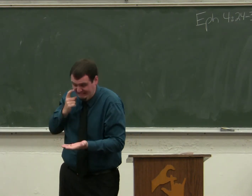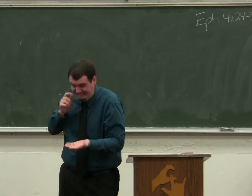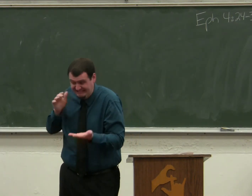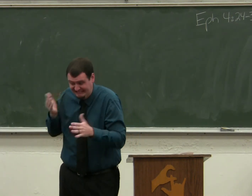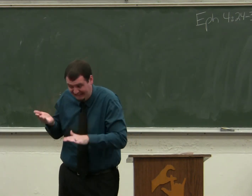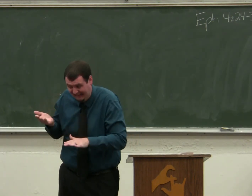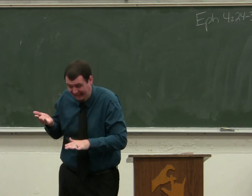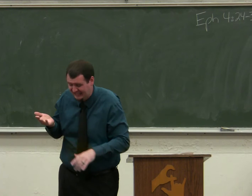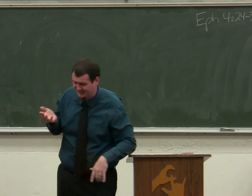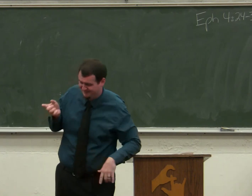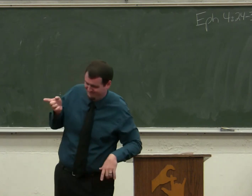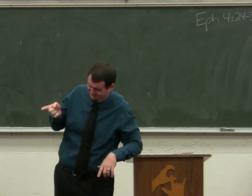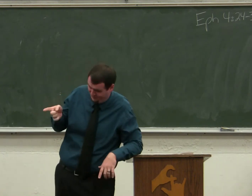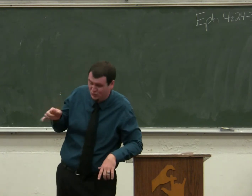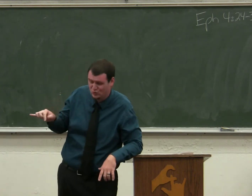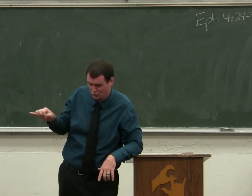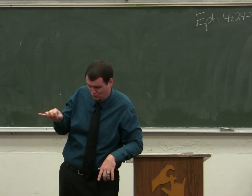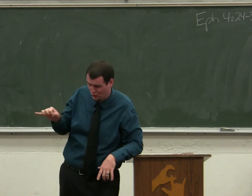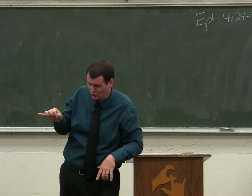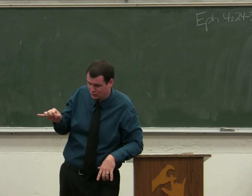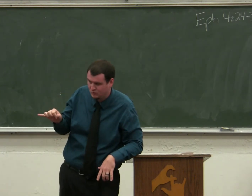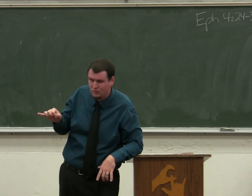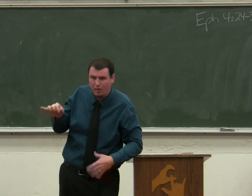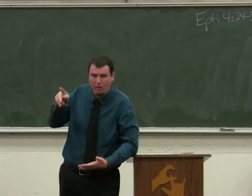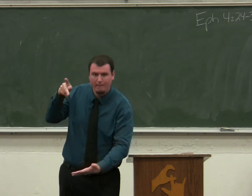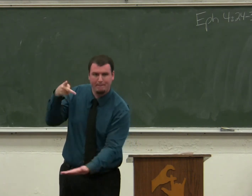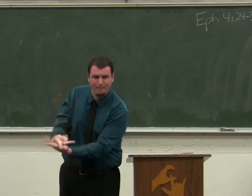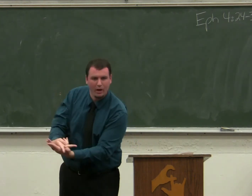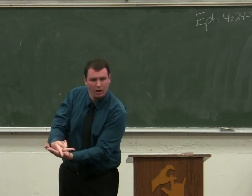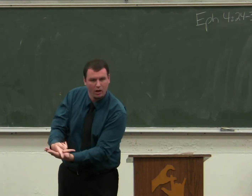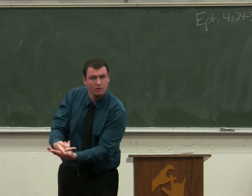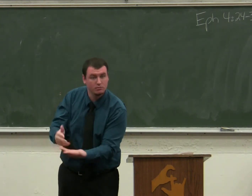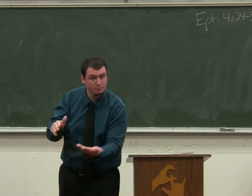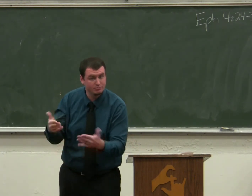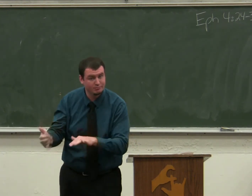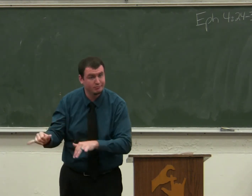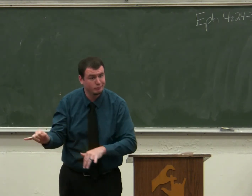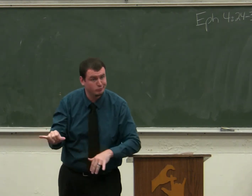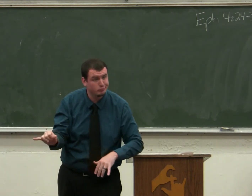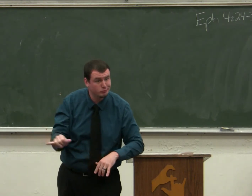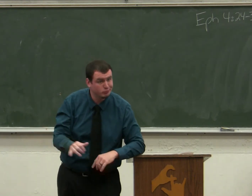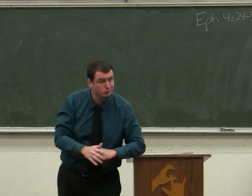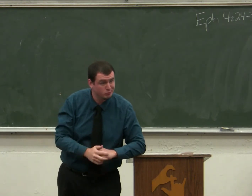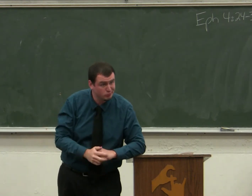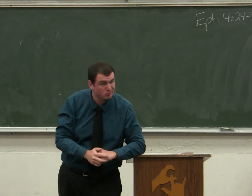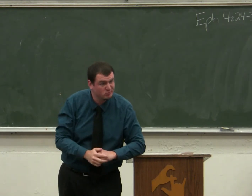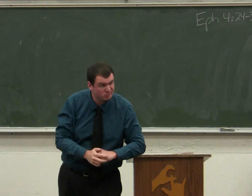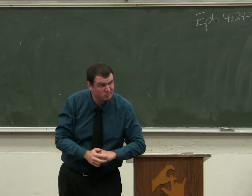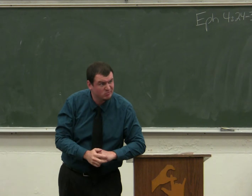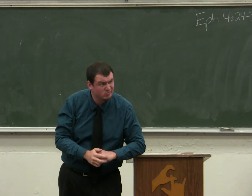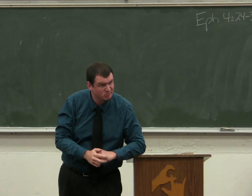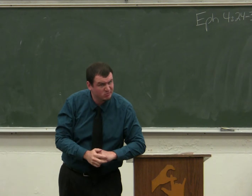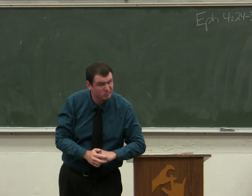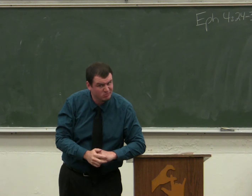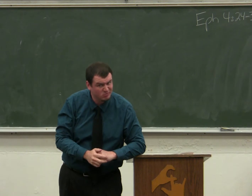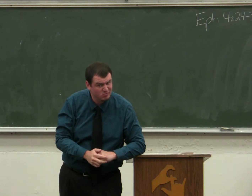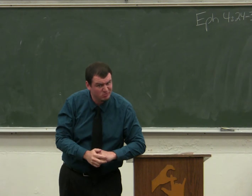Peter says, just to let you know, your husband just died here. And you will as well. And sure enough,